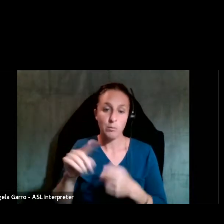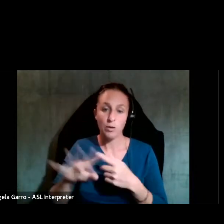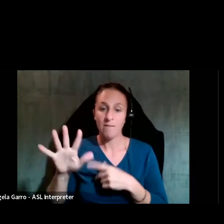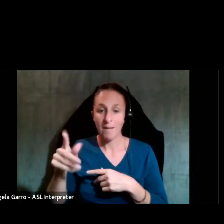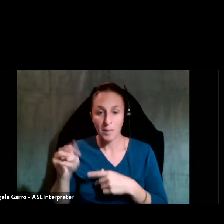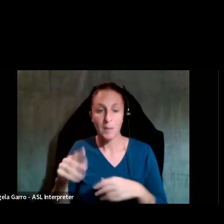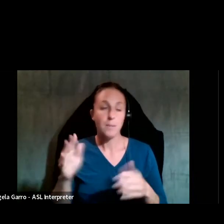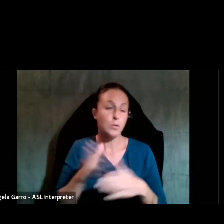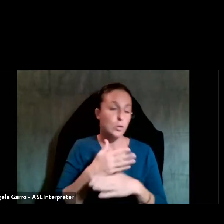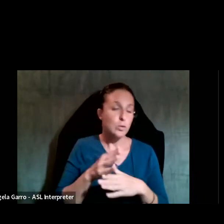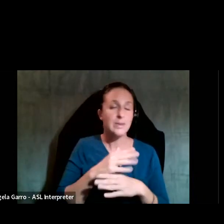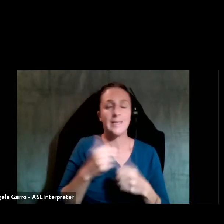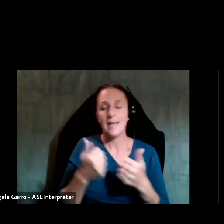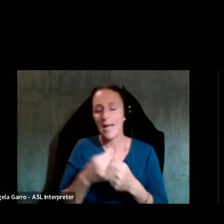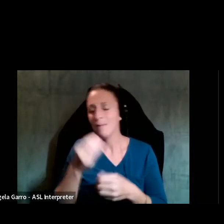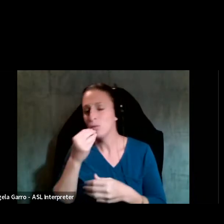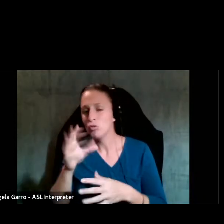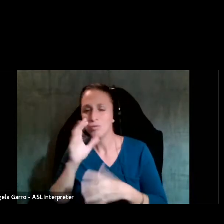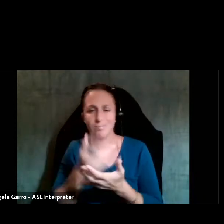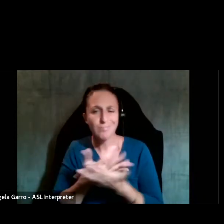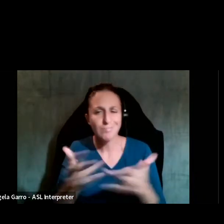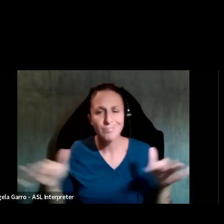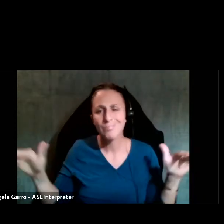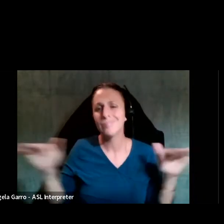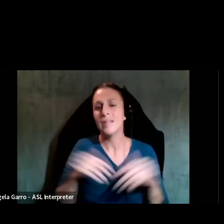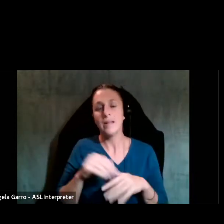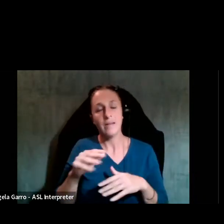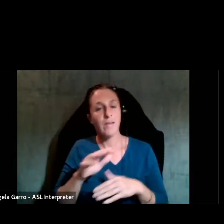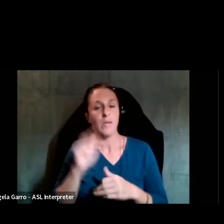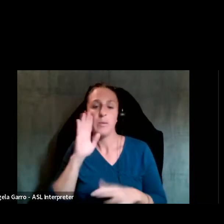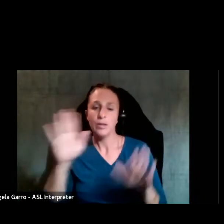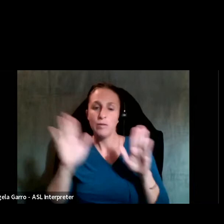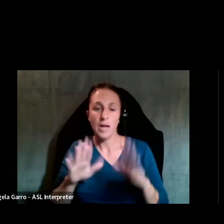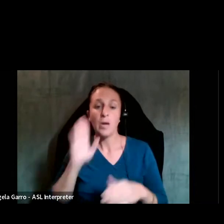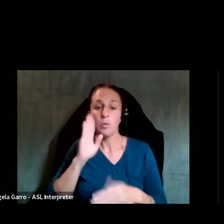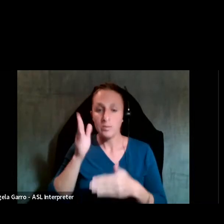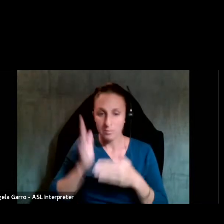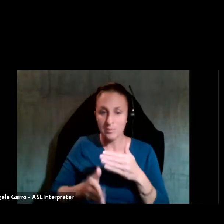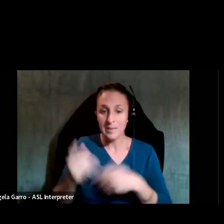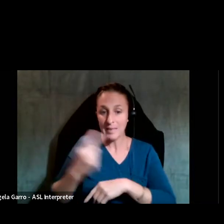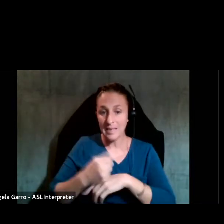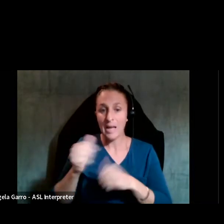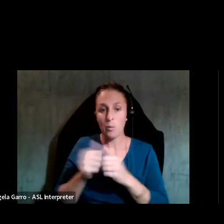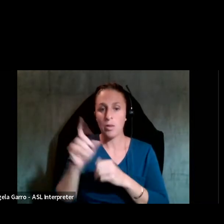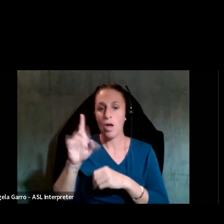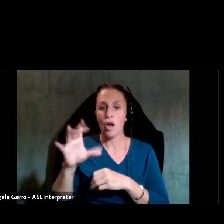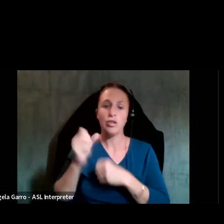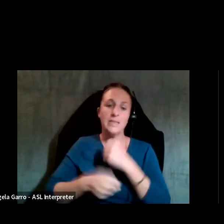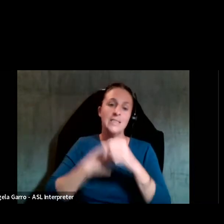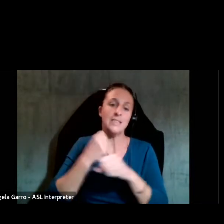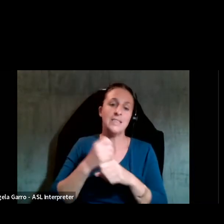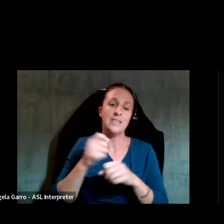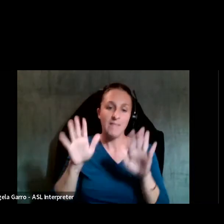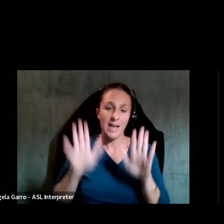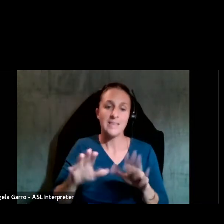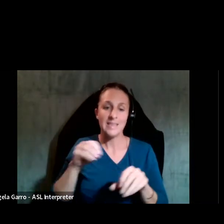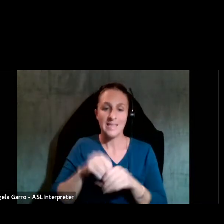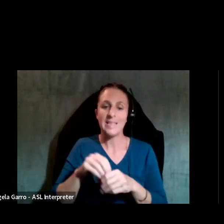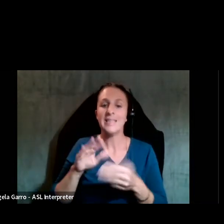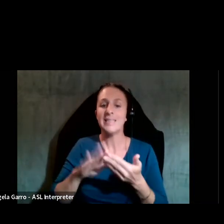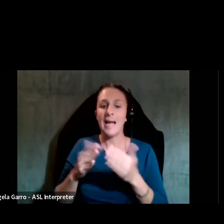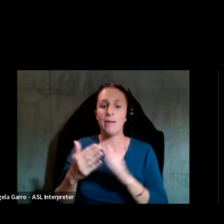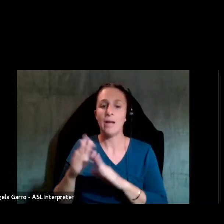games, food, drinks, all that kind of stuff. It's going to be great. And we're going to wrap up the day with a celebration of 100 years of excellence in downtown